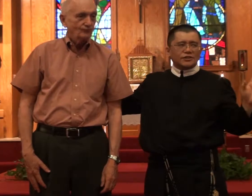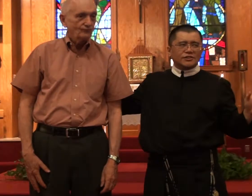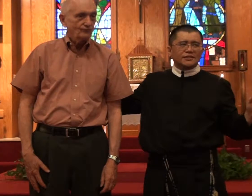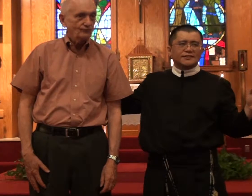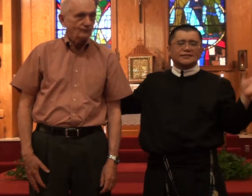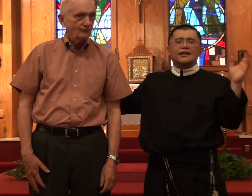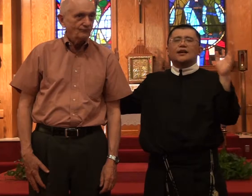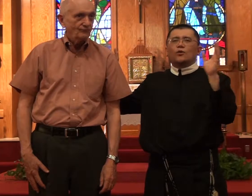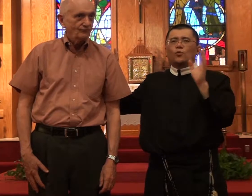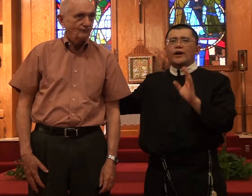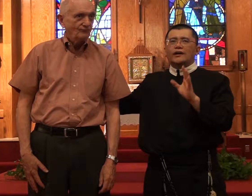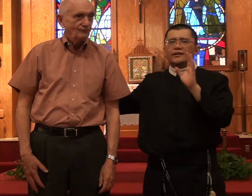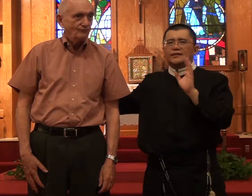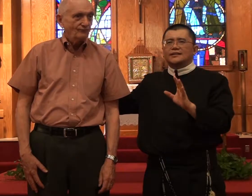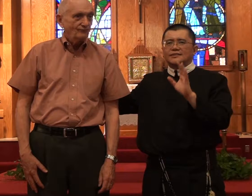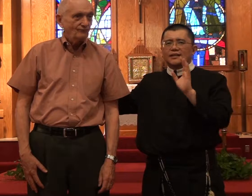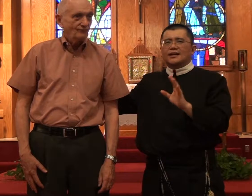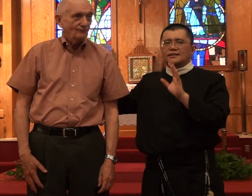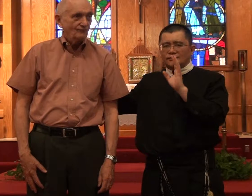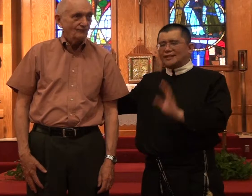question is where does God rest?